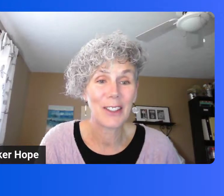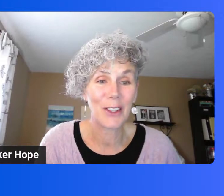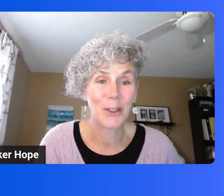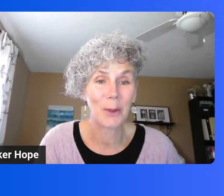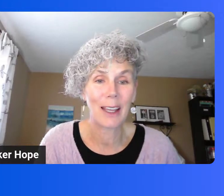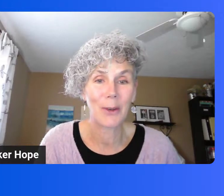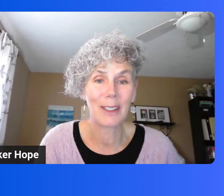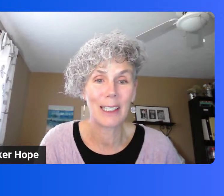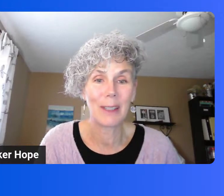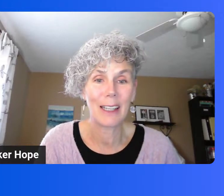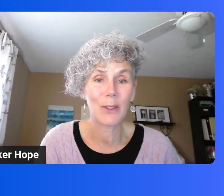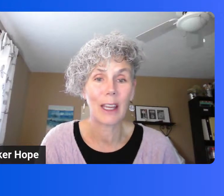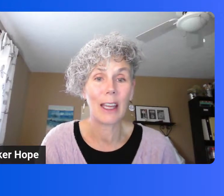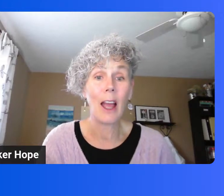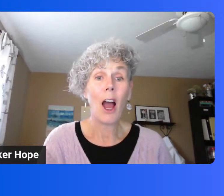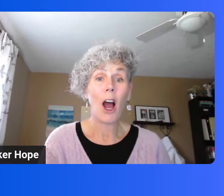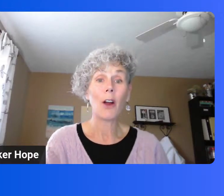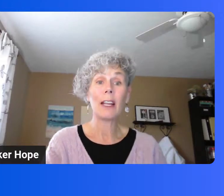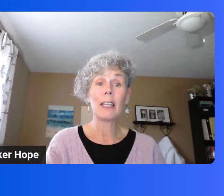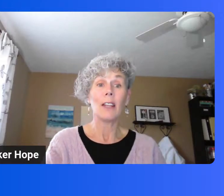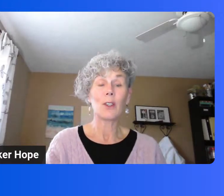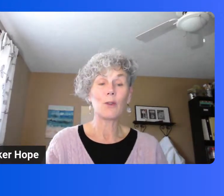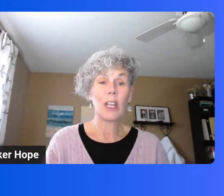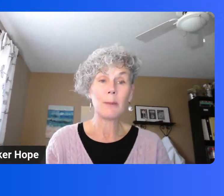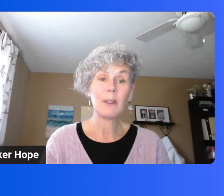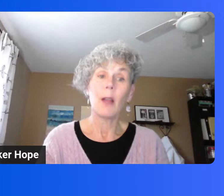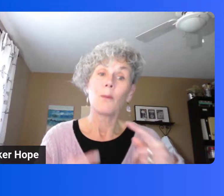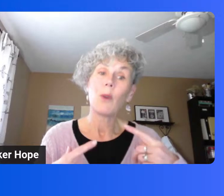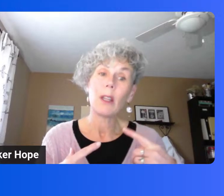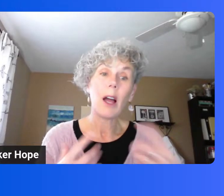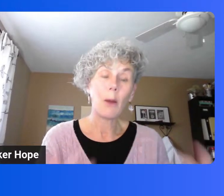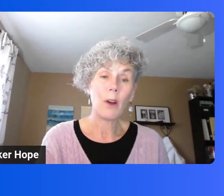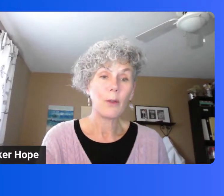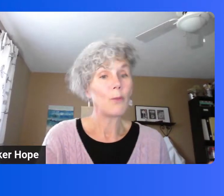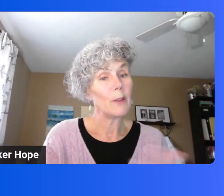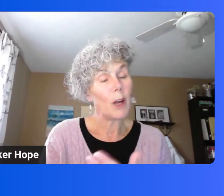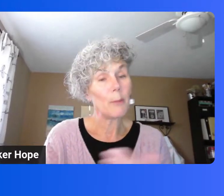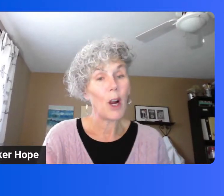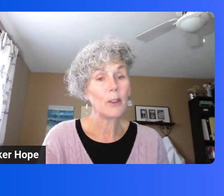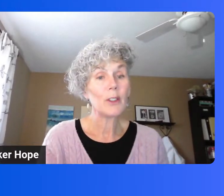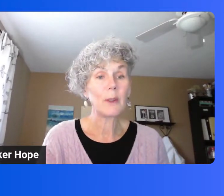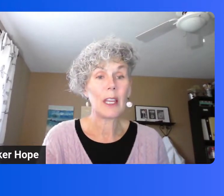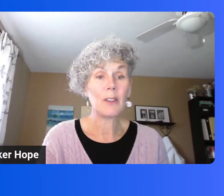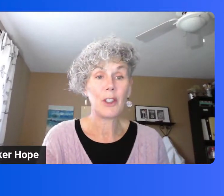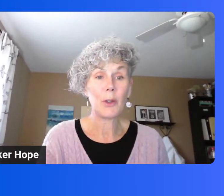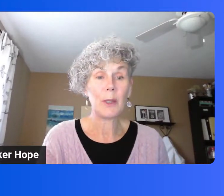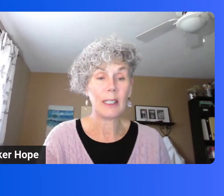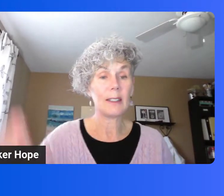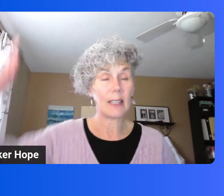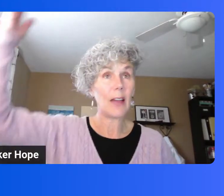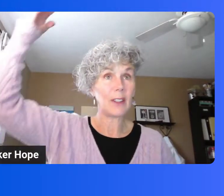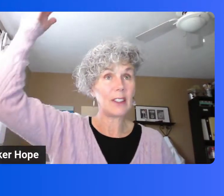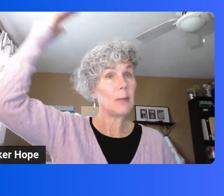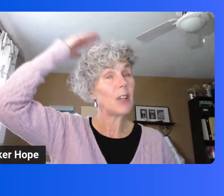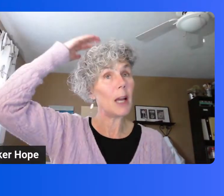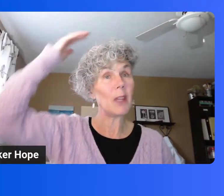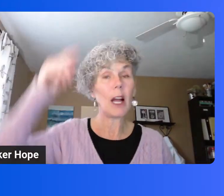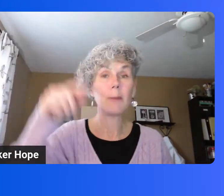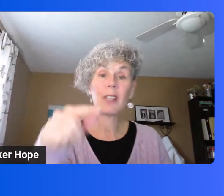on, so we can't quite see, but that's okay. All right. So James, what our partners would then do is, at the same time that I'm telling